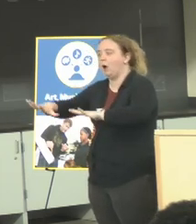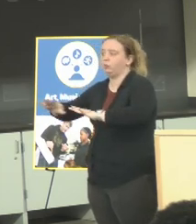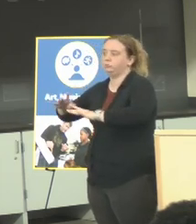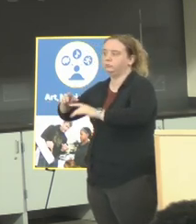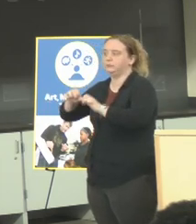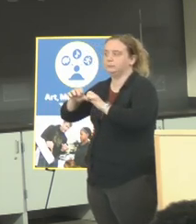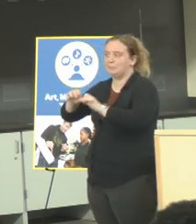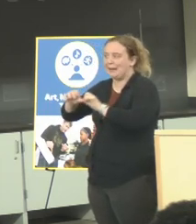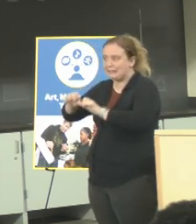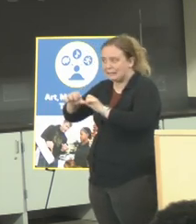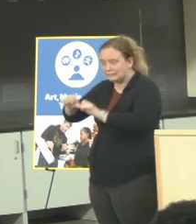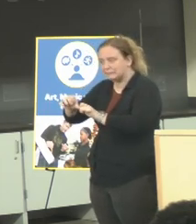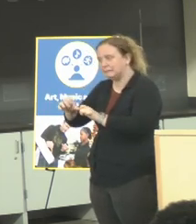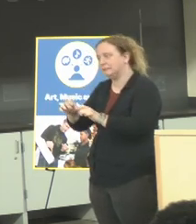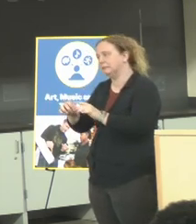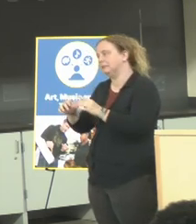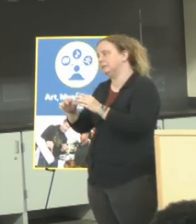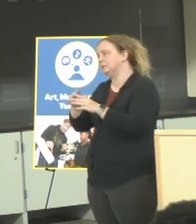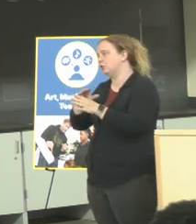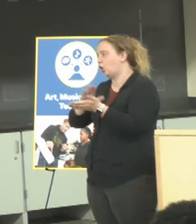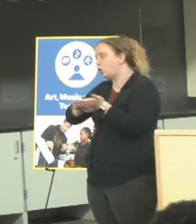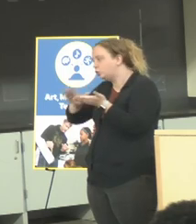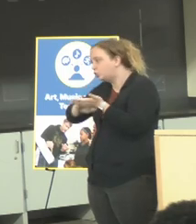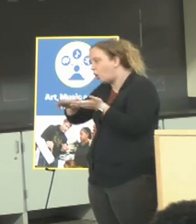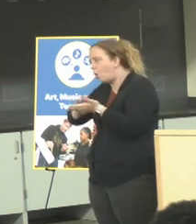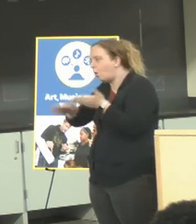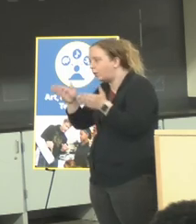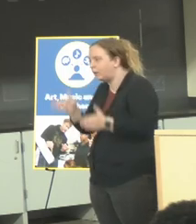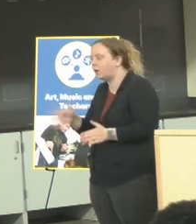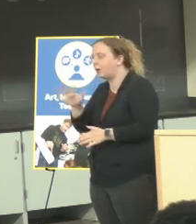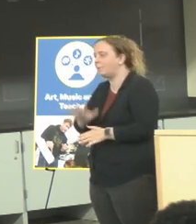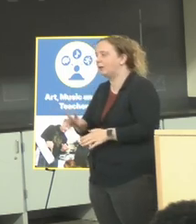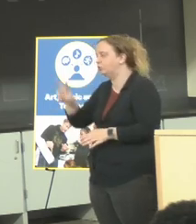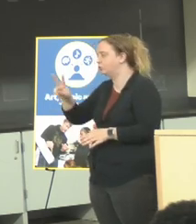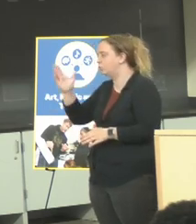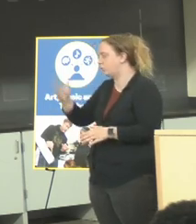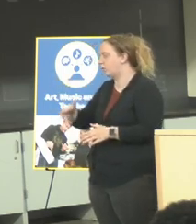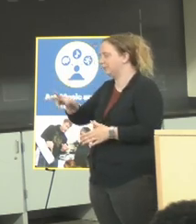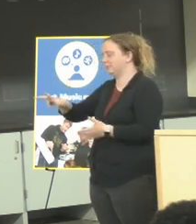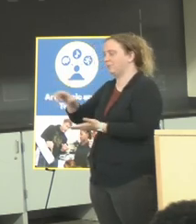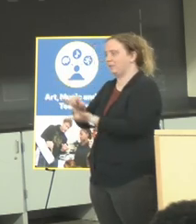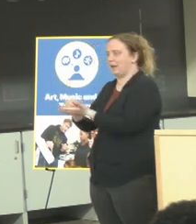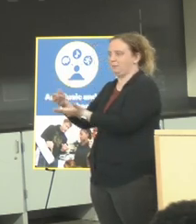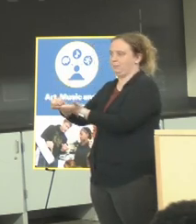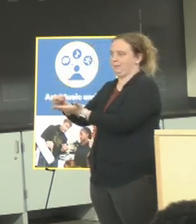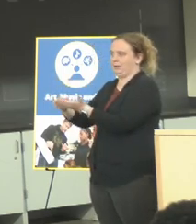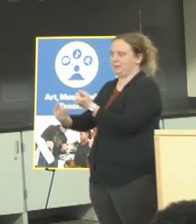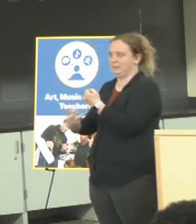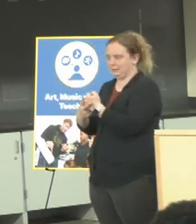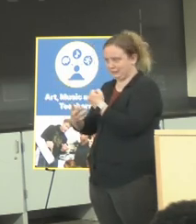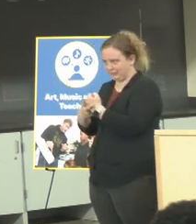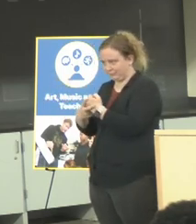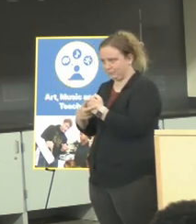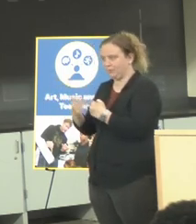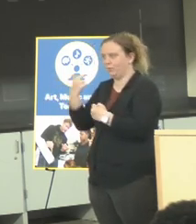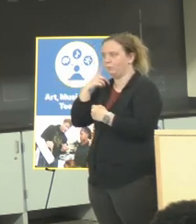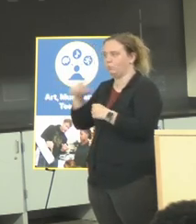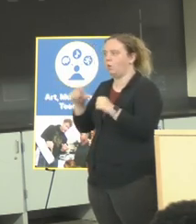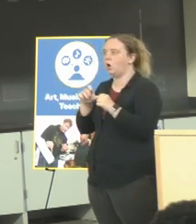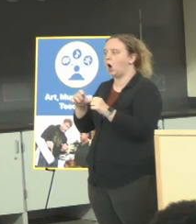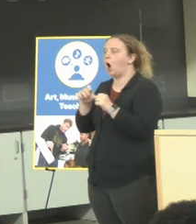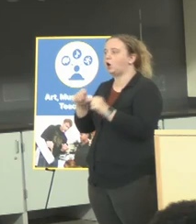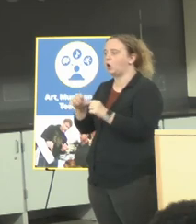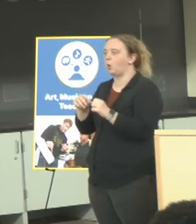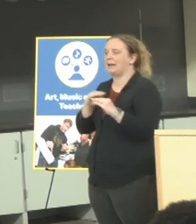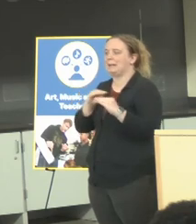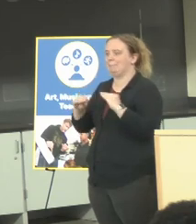custodial, those types of things. About two-thirds of that would be saved. Even planning for some of the ongoing maintenance for a closed building